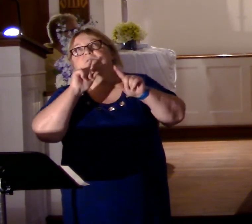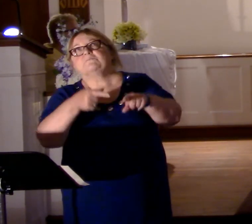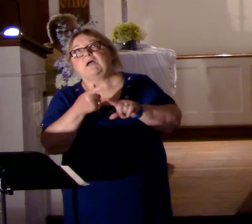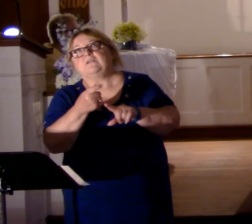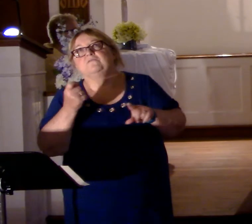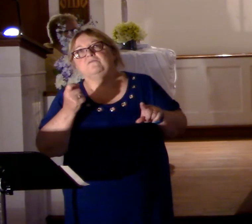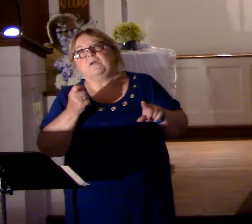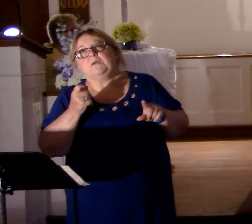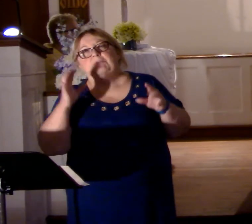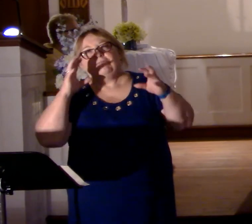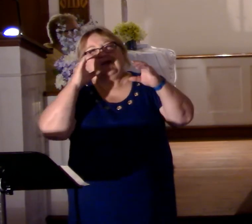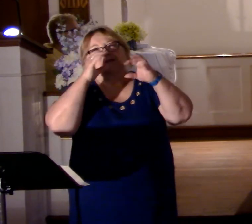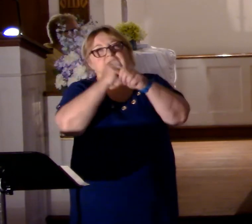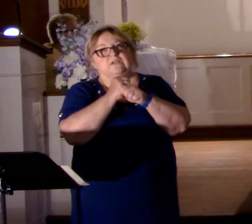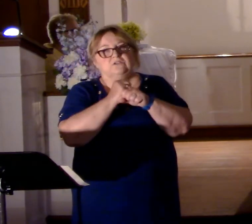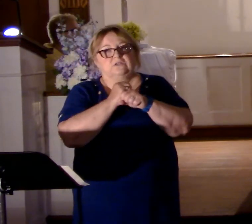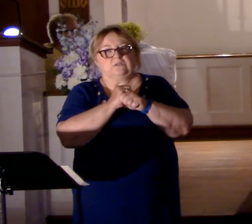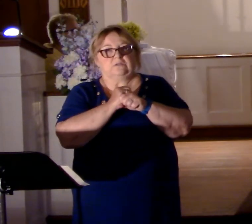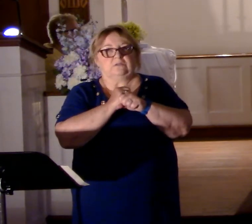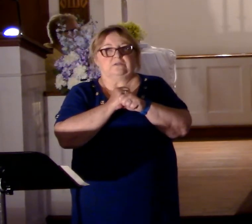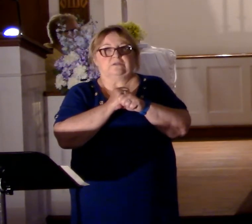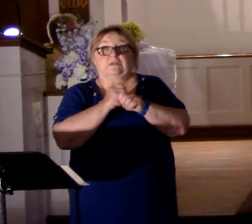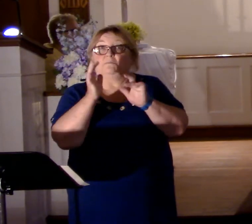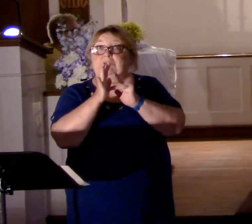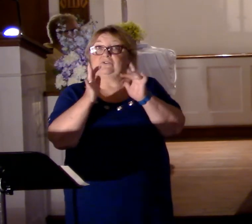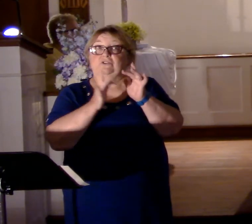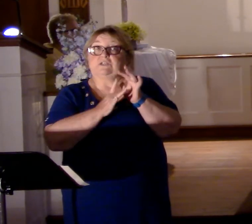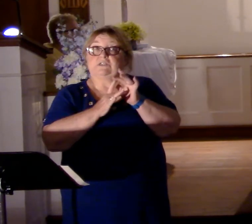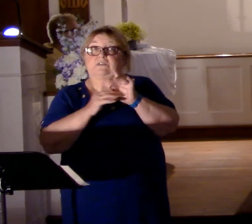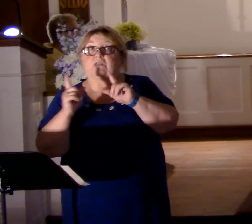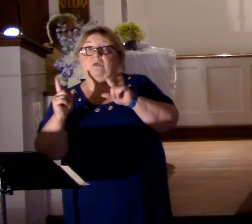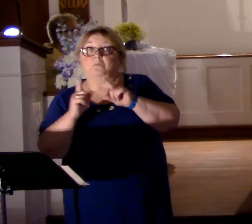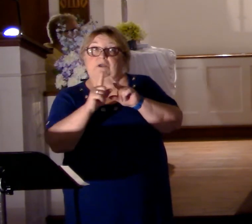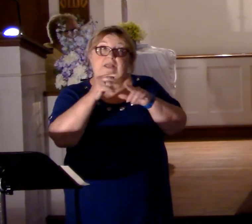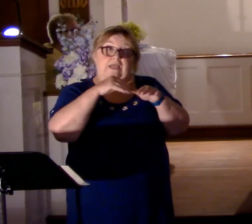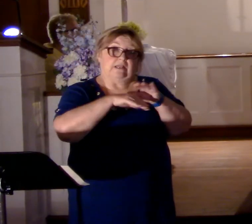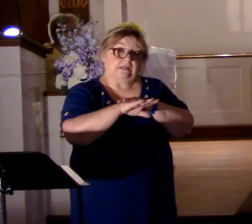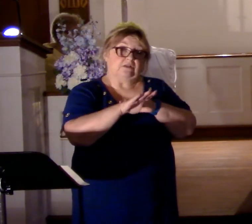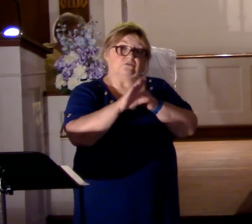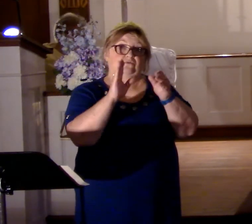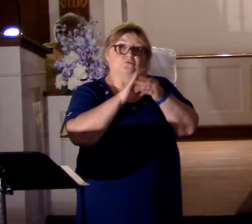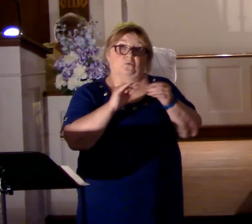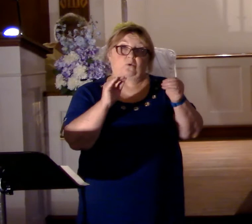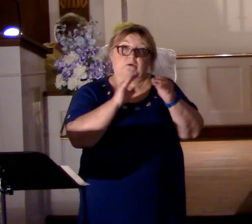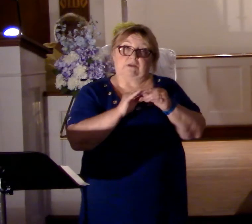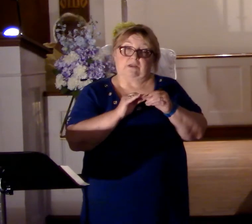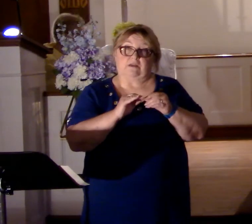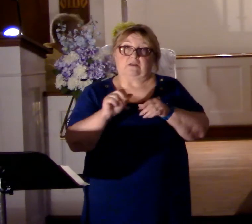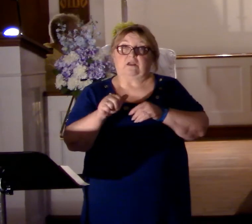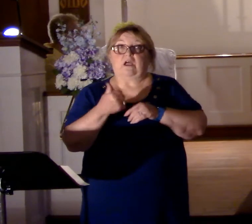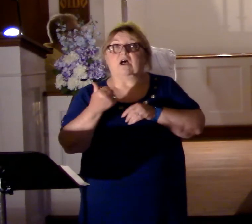from fascination. But Jesus went on in the text.